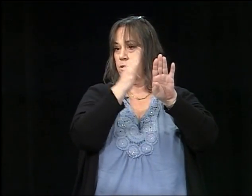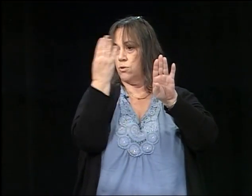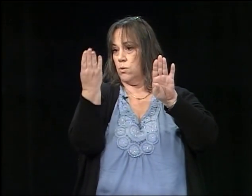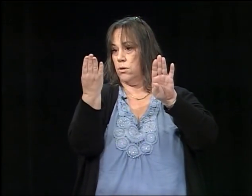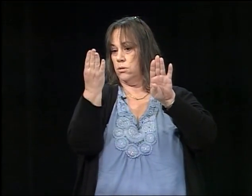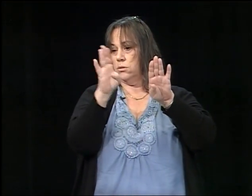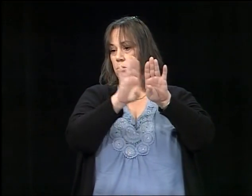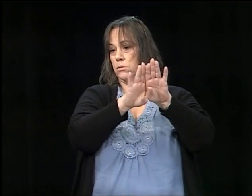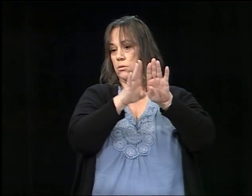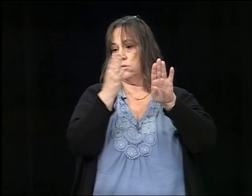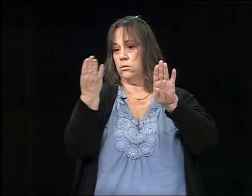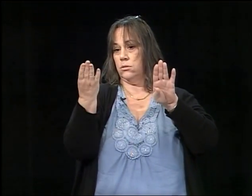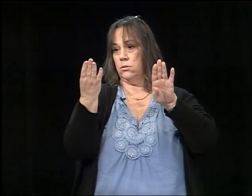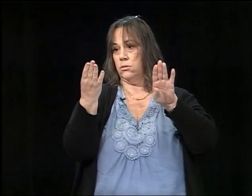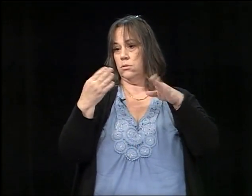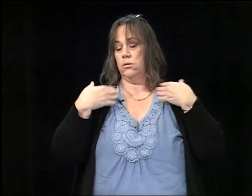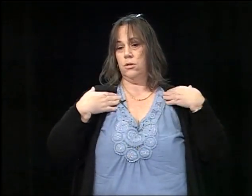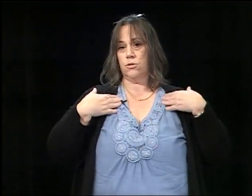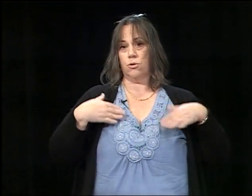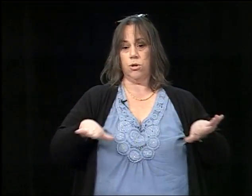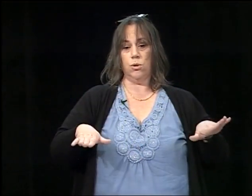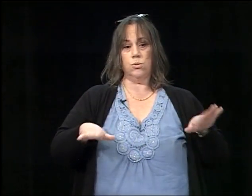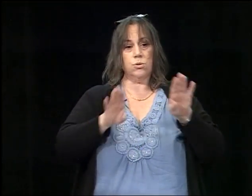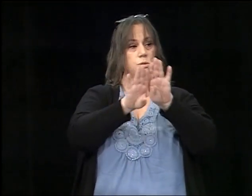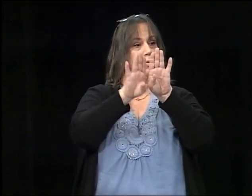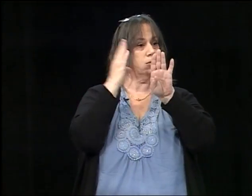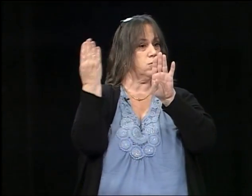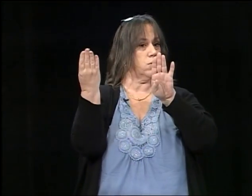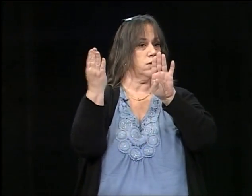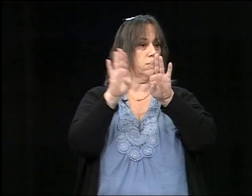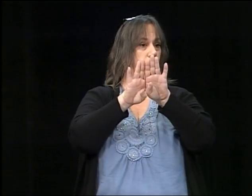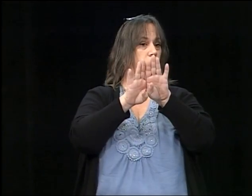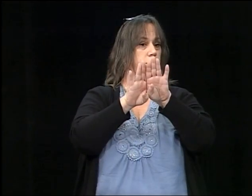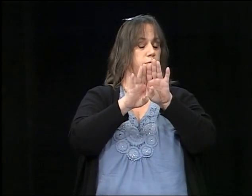door. The close door is closet.